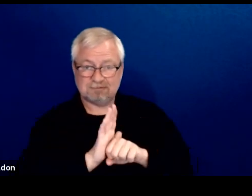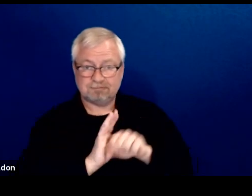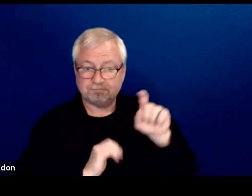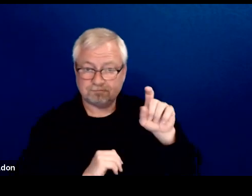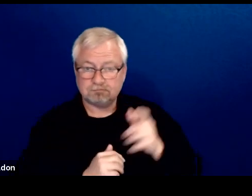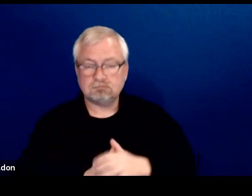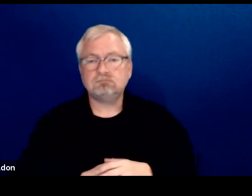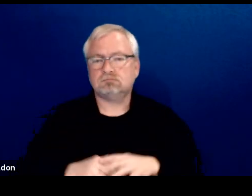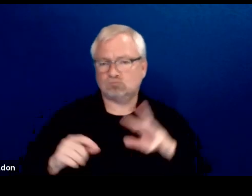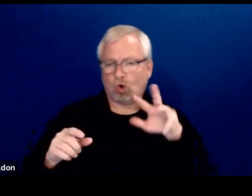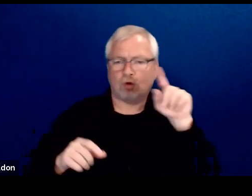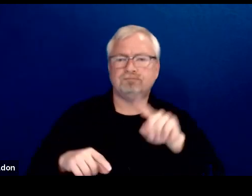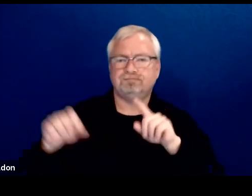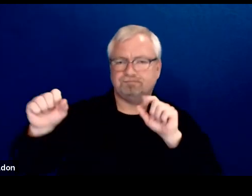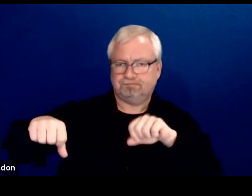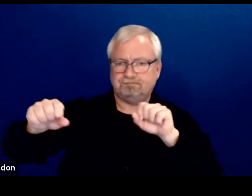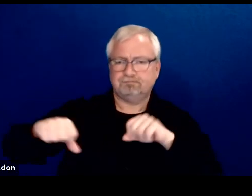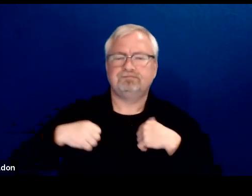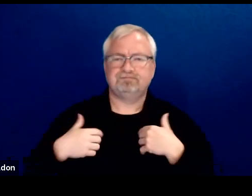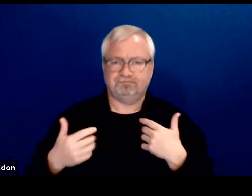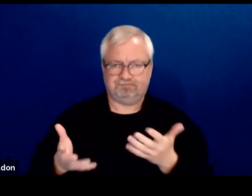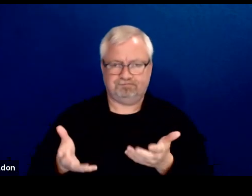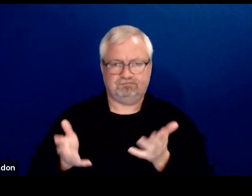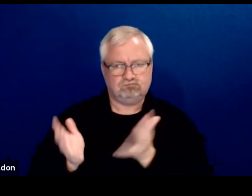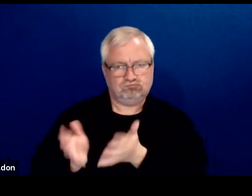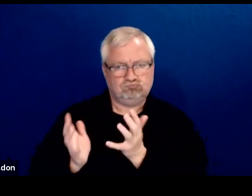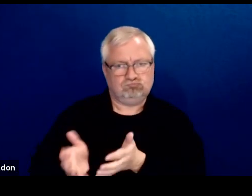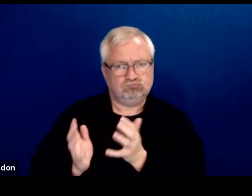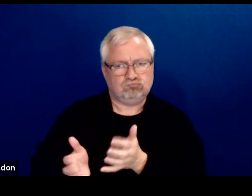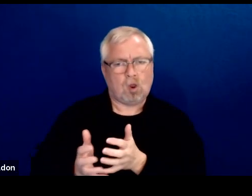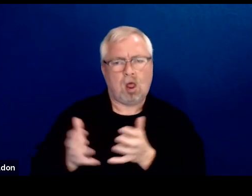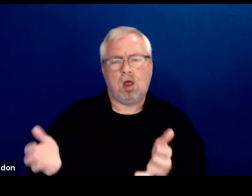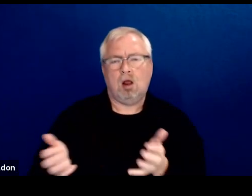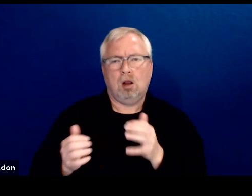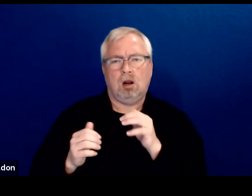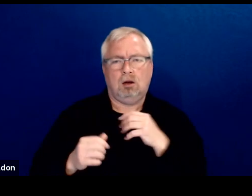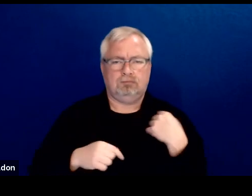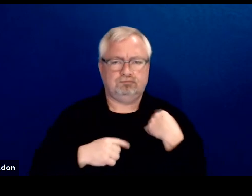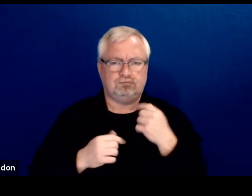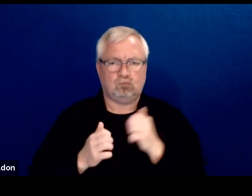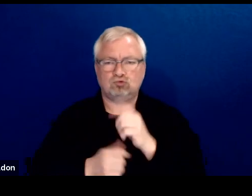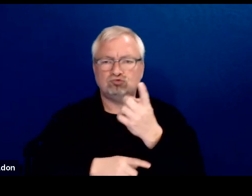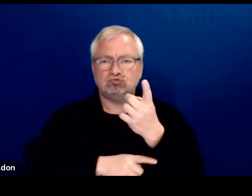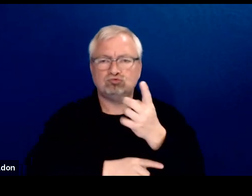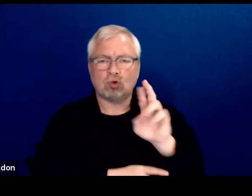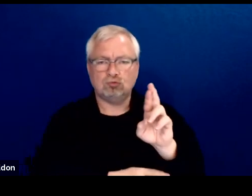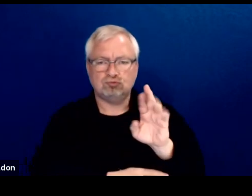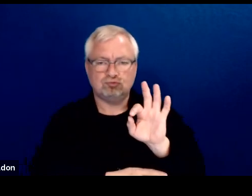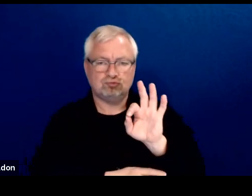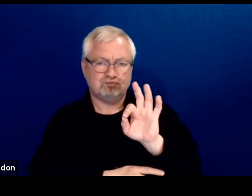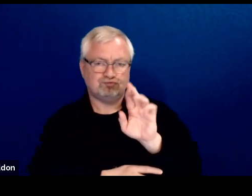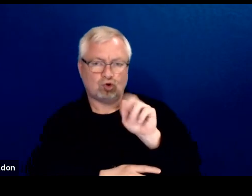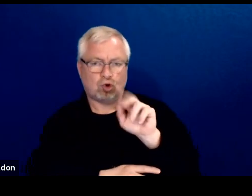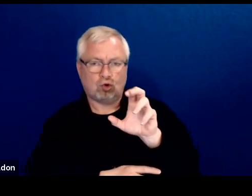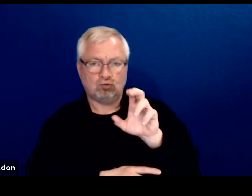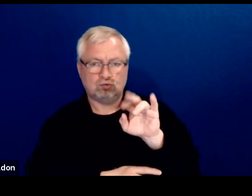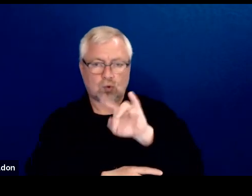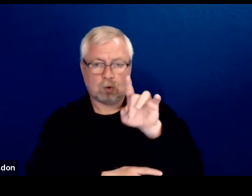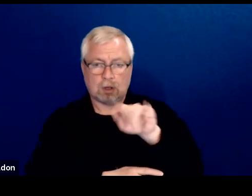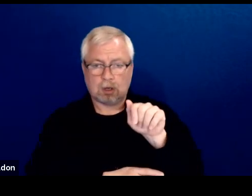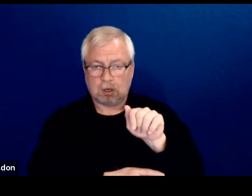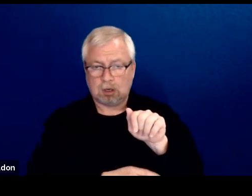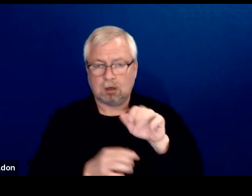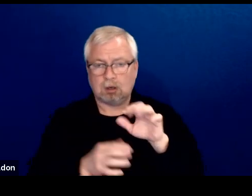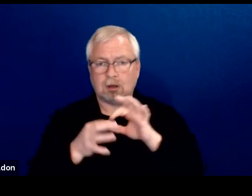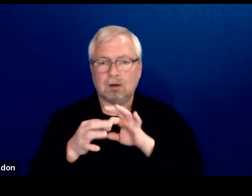fairly extensively. I spoke the other night with Dr. Ferrugia as they were getting the national contract, Dr. Ferrugia being